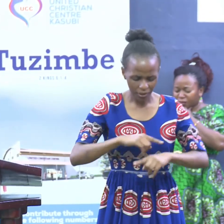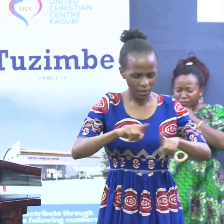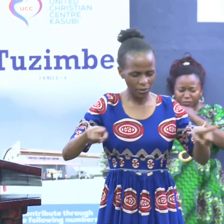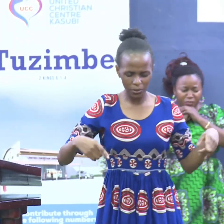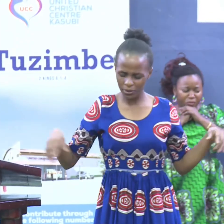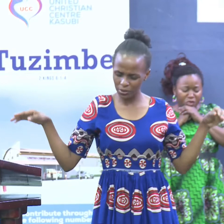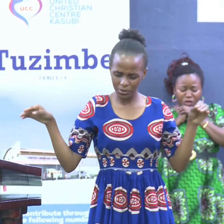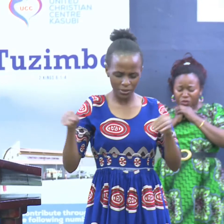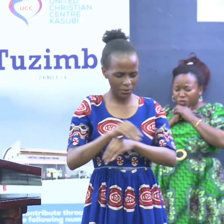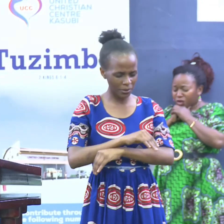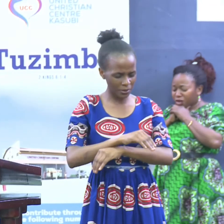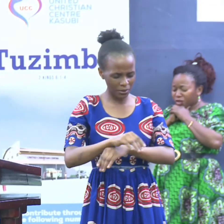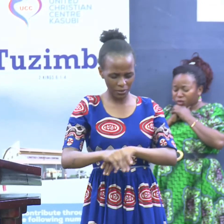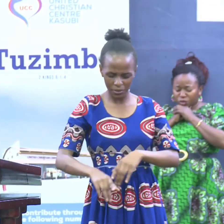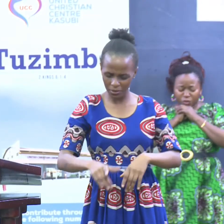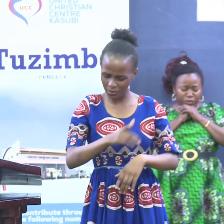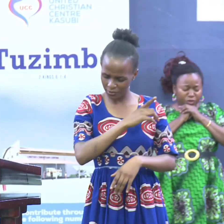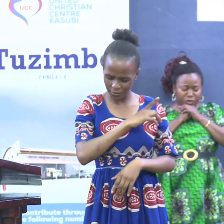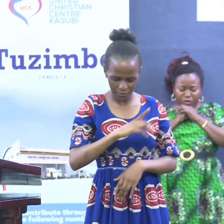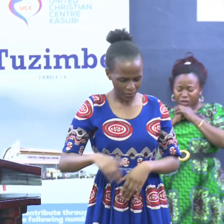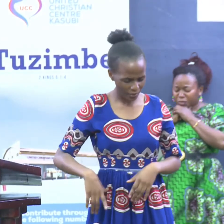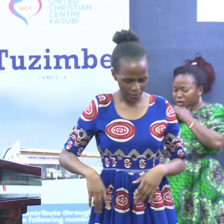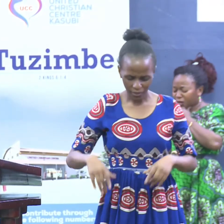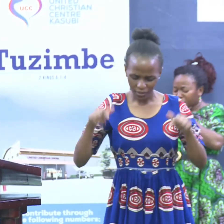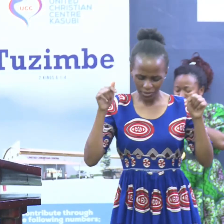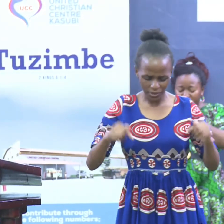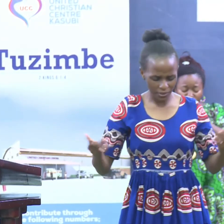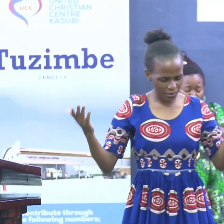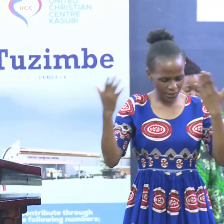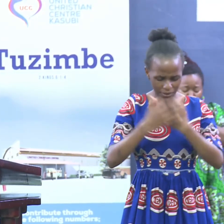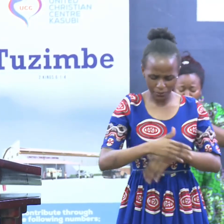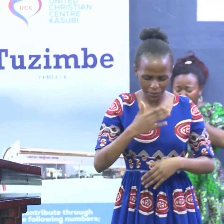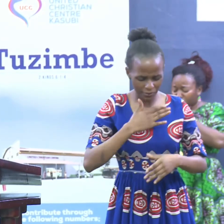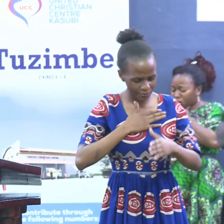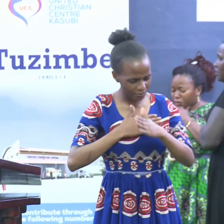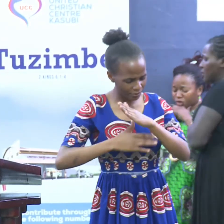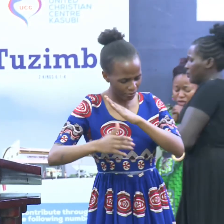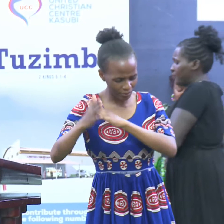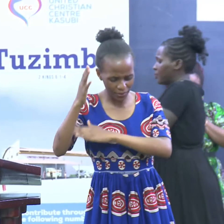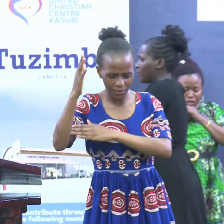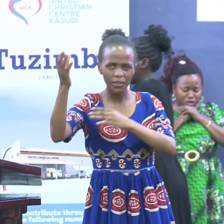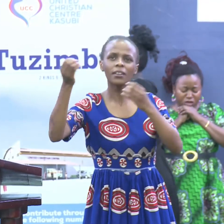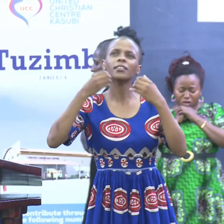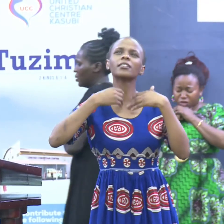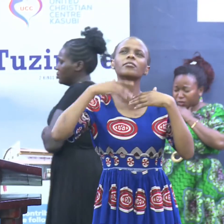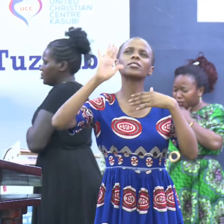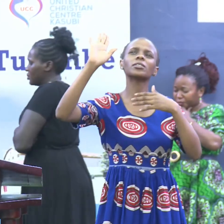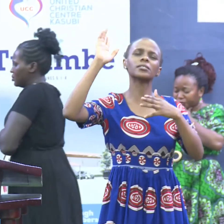Tuwanyisa obulamu Mukama Ekiro kya leero Mpe erinnya lyo